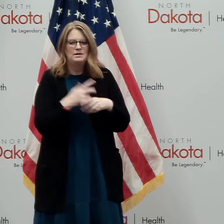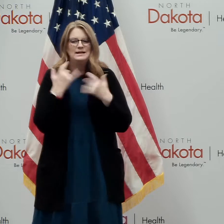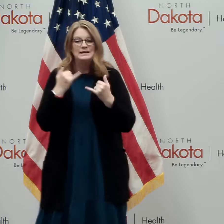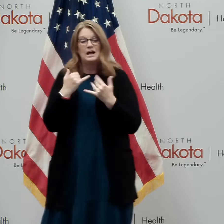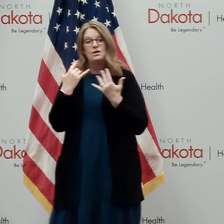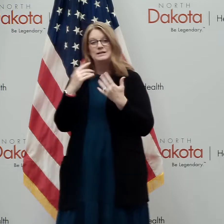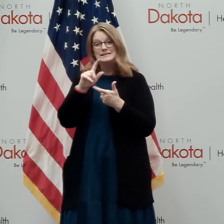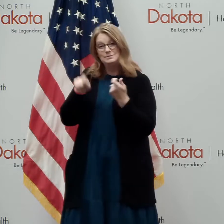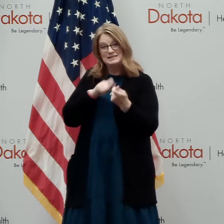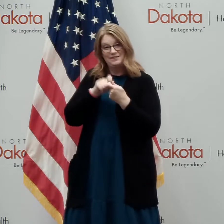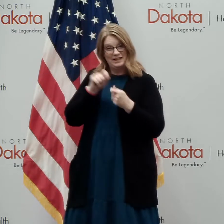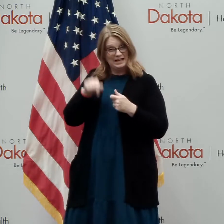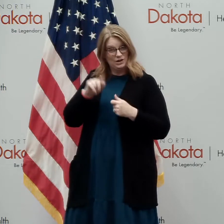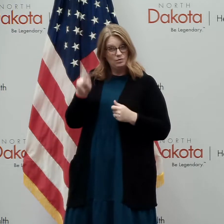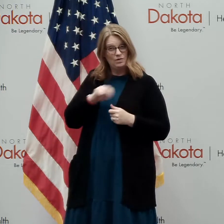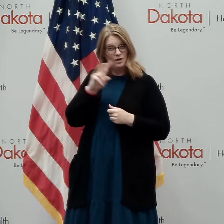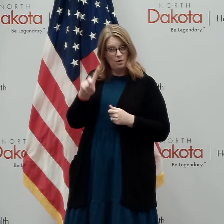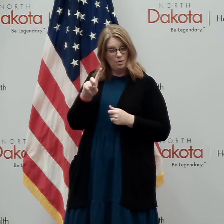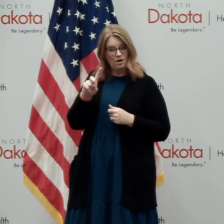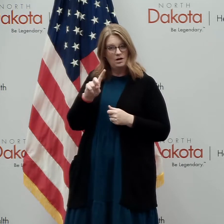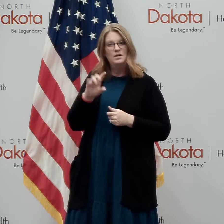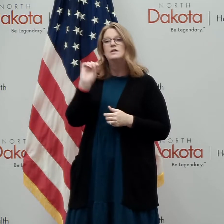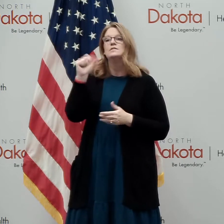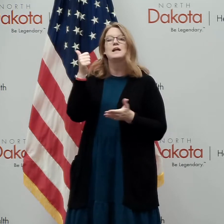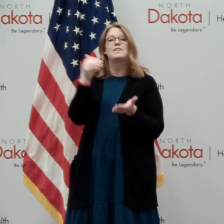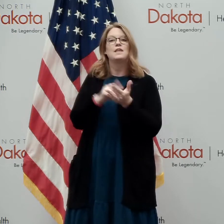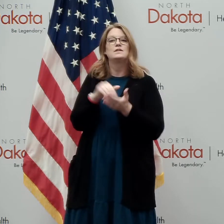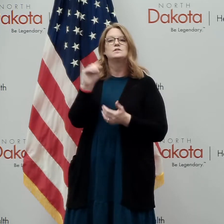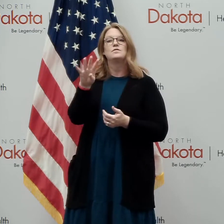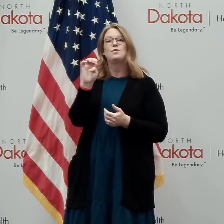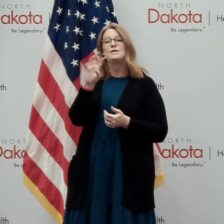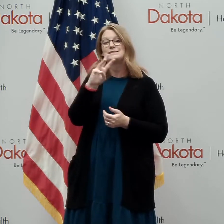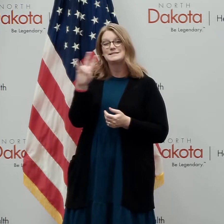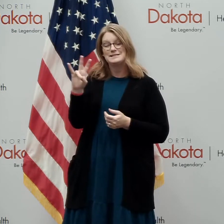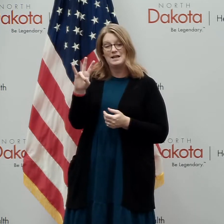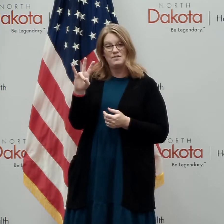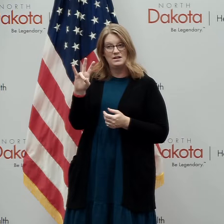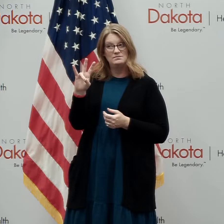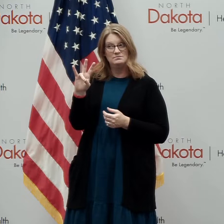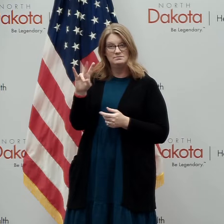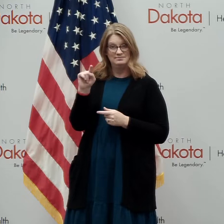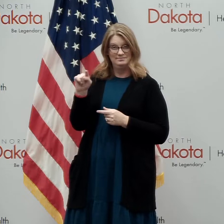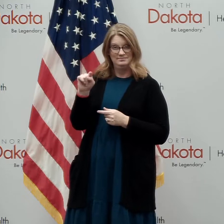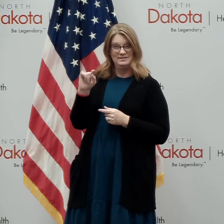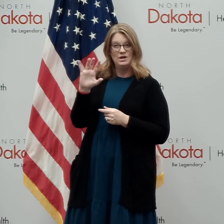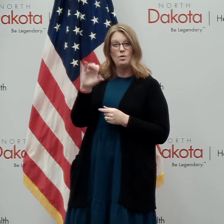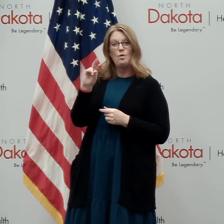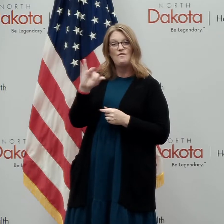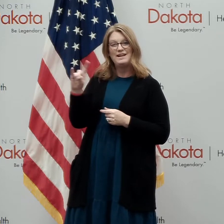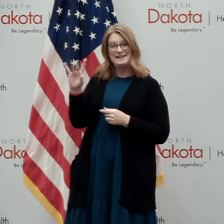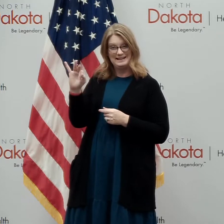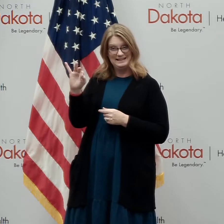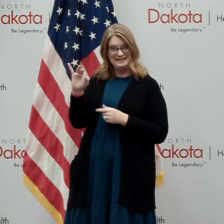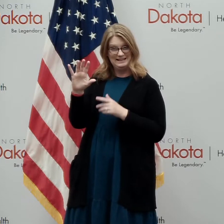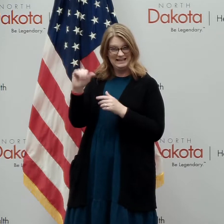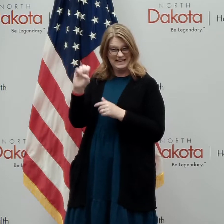in North Dakota, that of the 10,467 North Dakota COVID-19